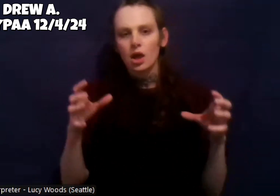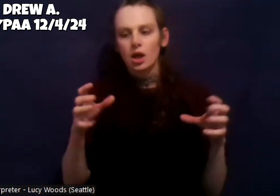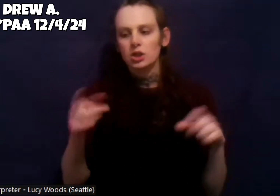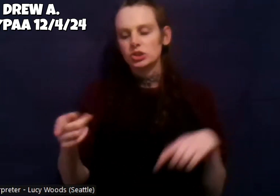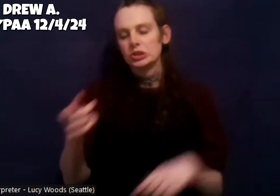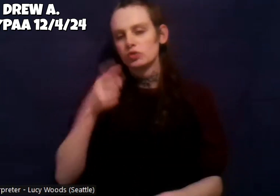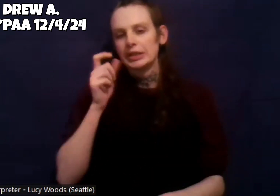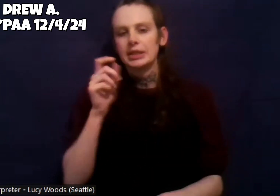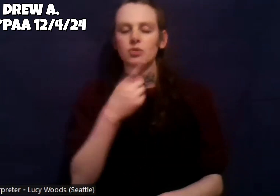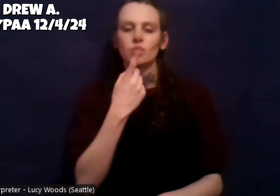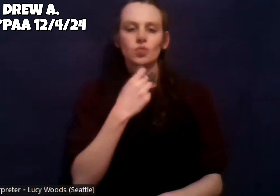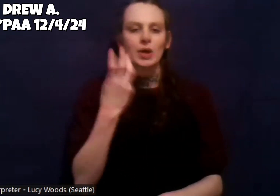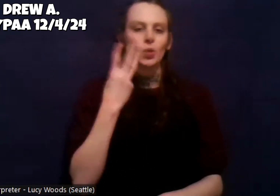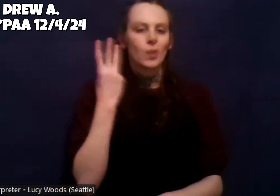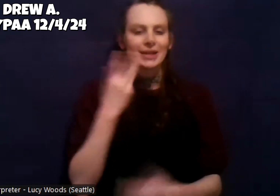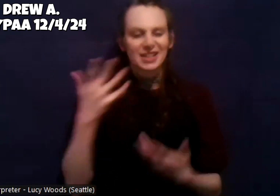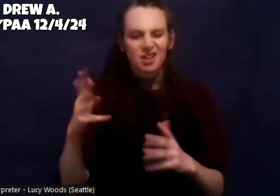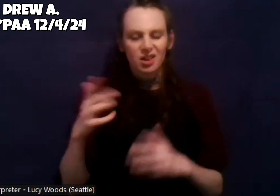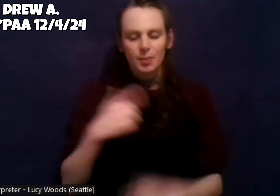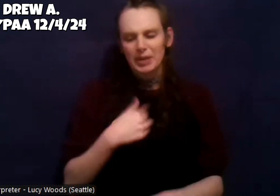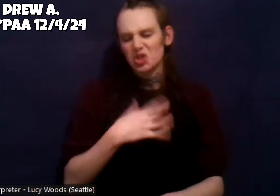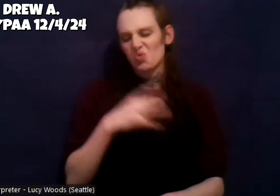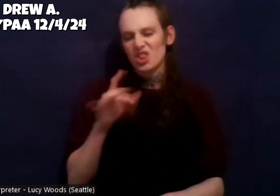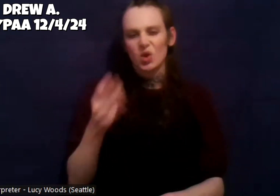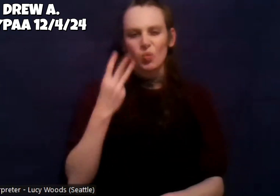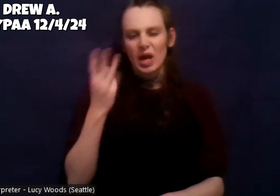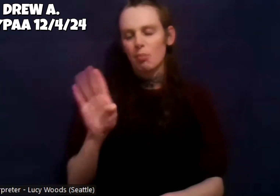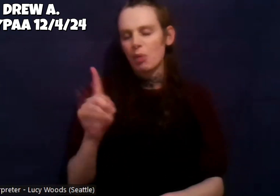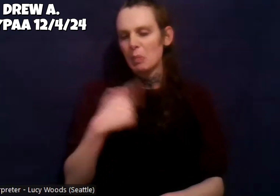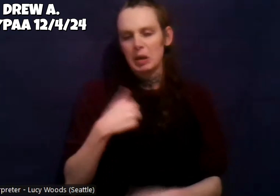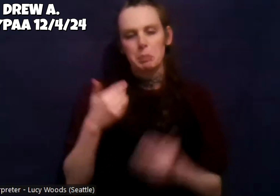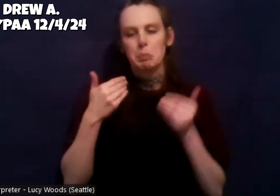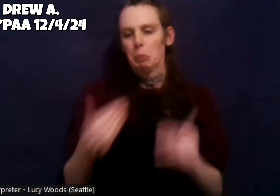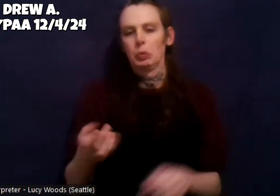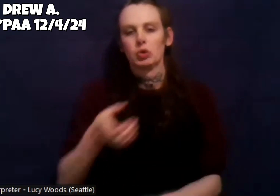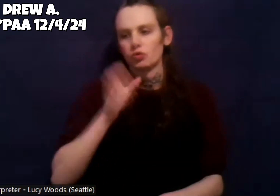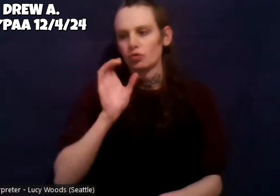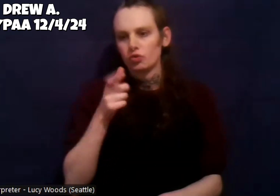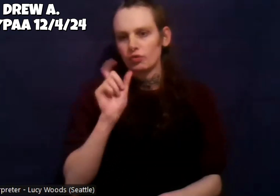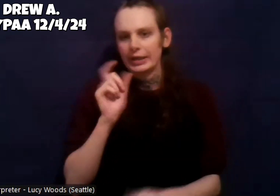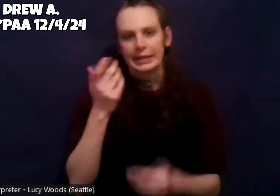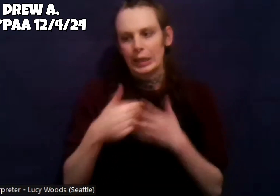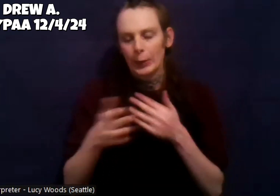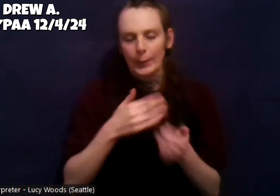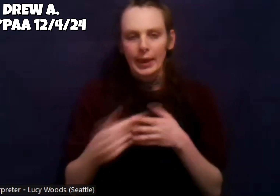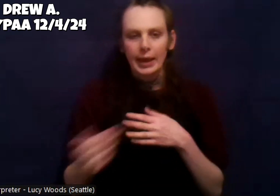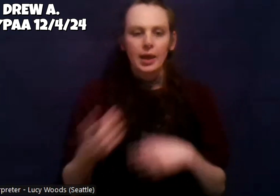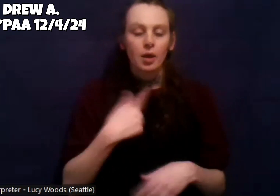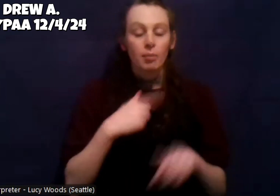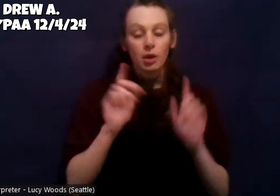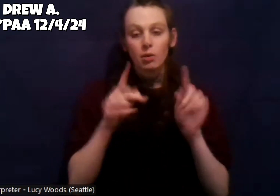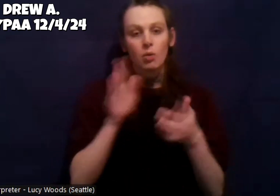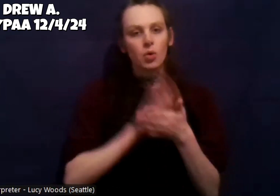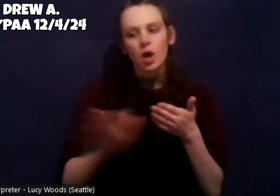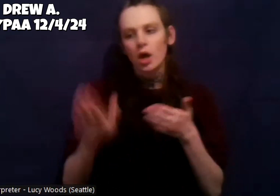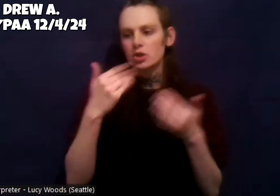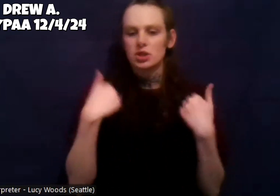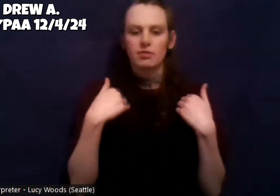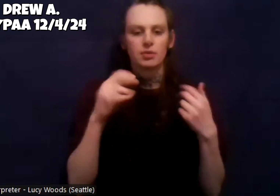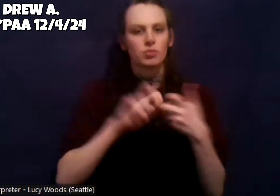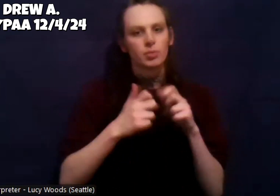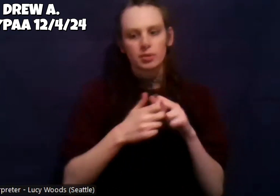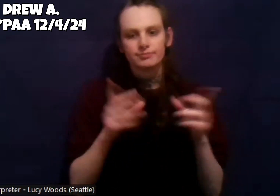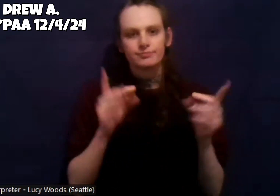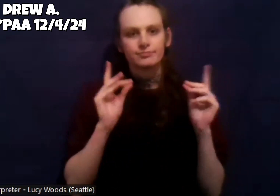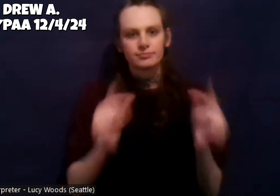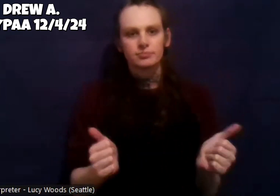anyway. Um, Went to college, had a lot of problems right away. My roommates called my parents and told